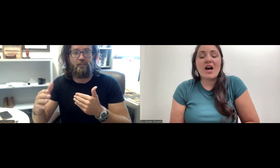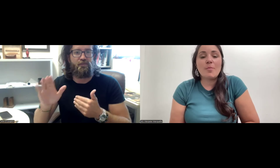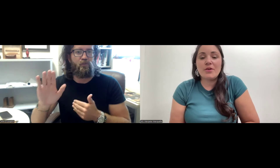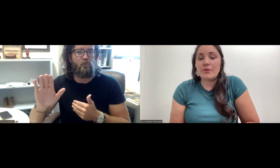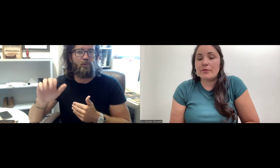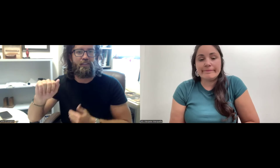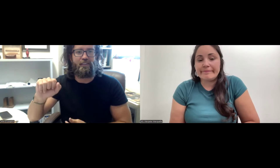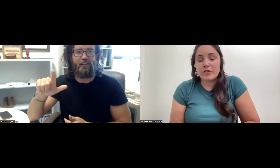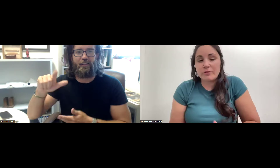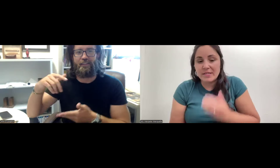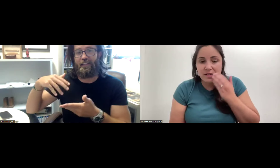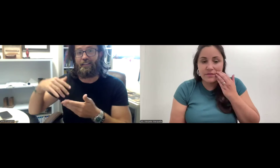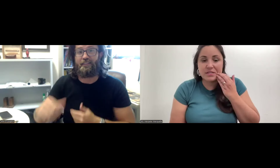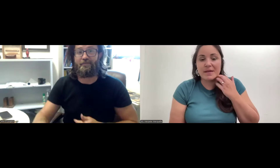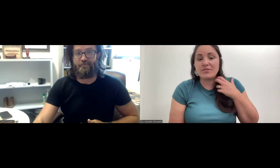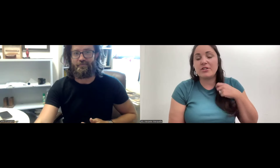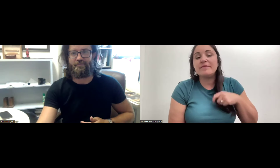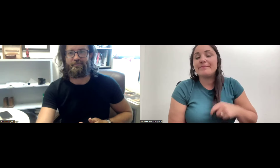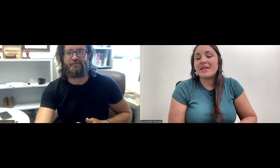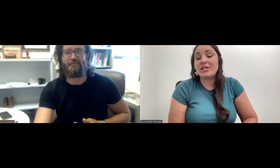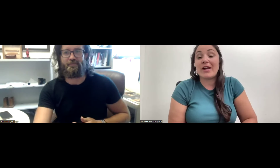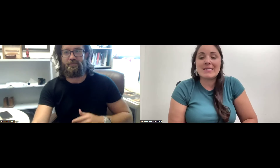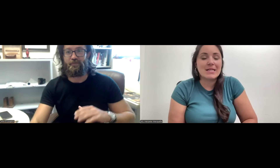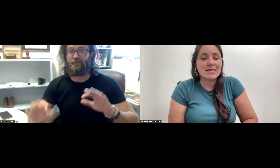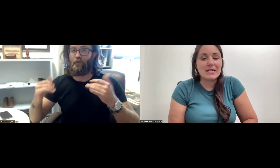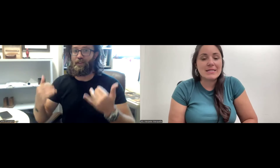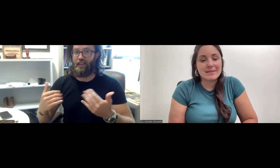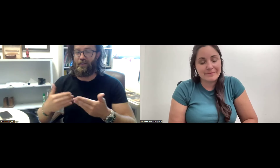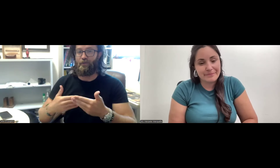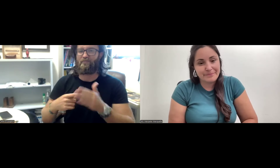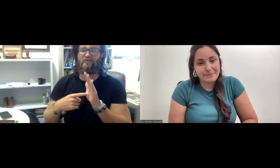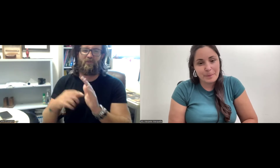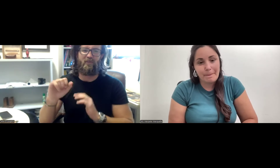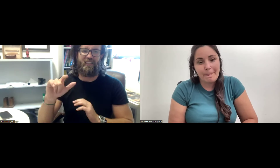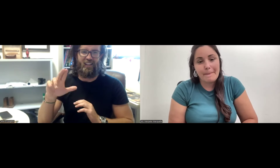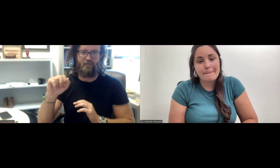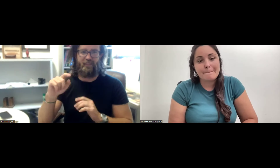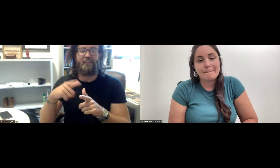So that should help you for the rest of the semester in your ASL studies.